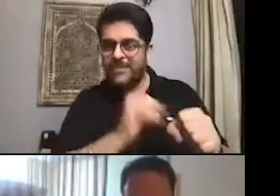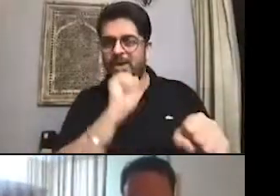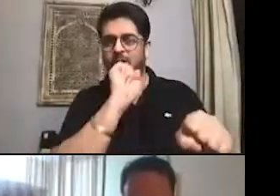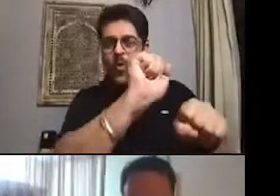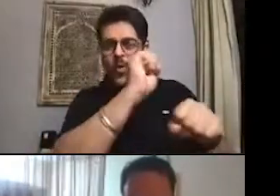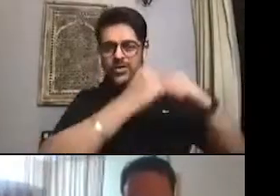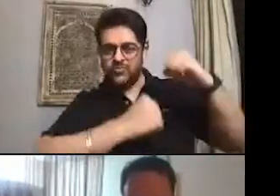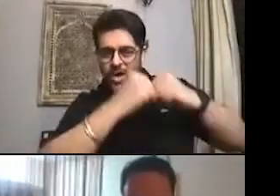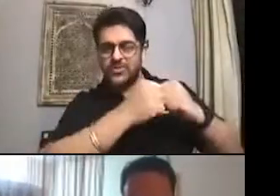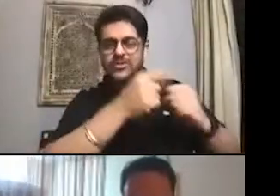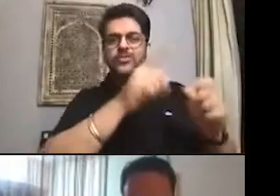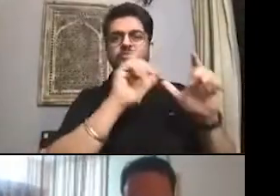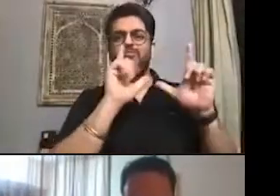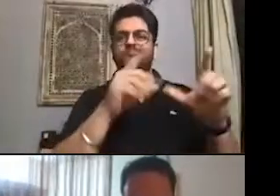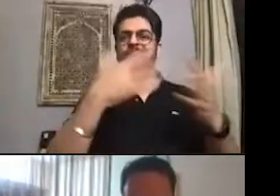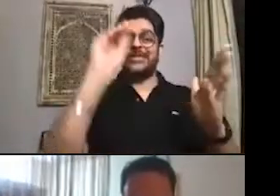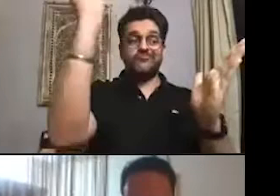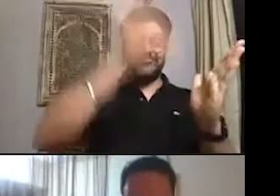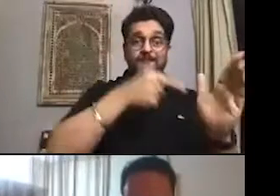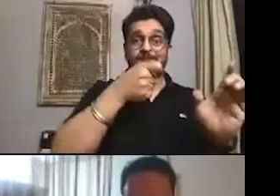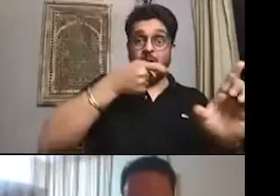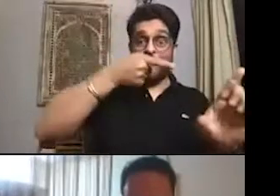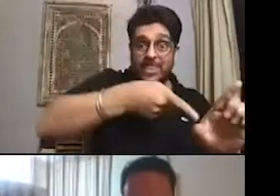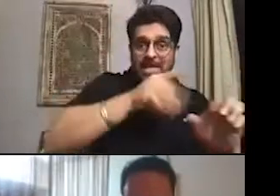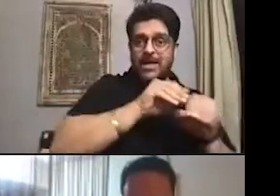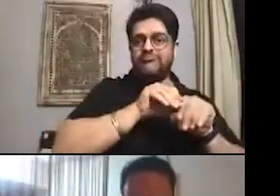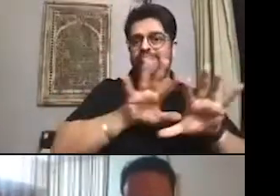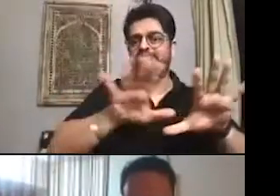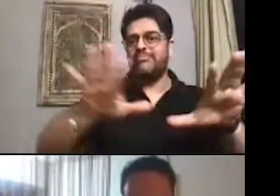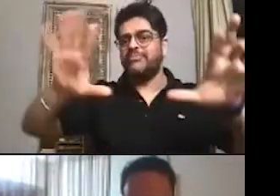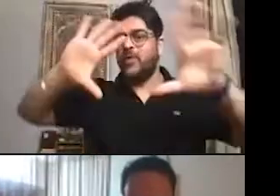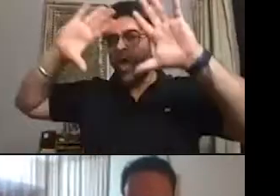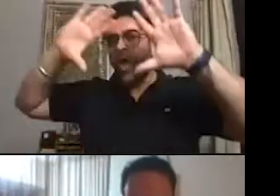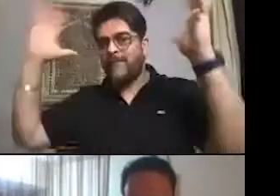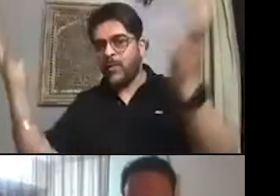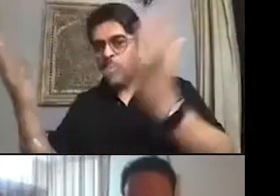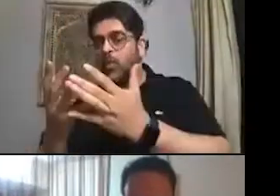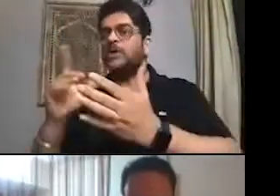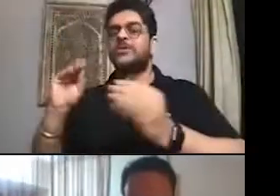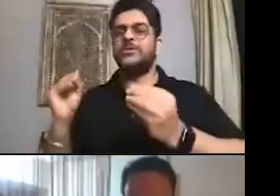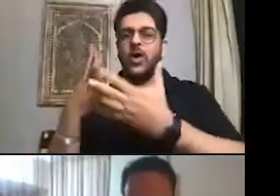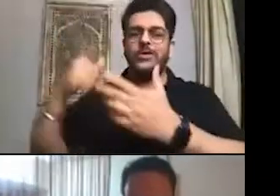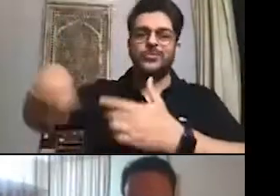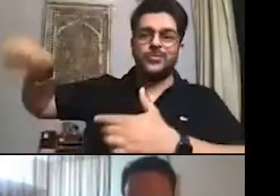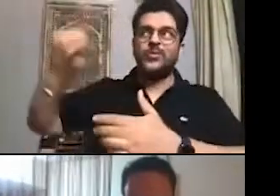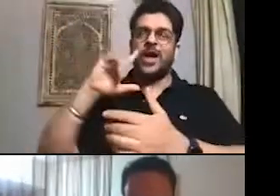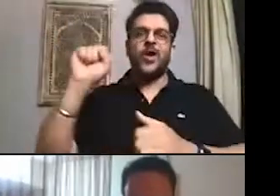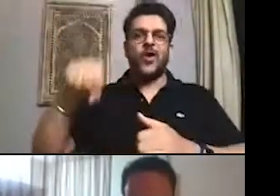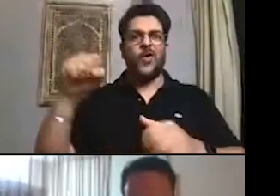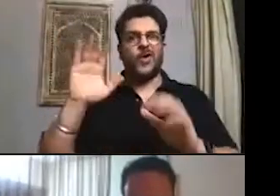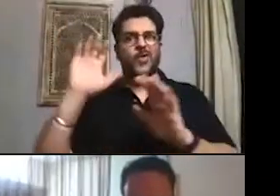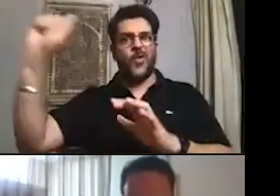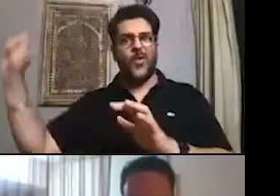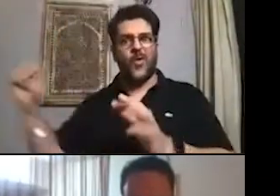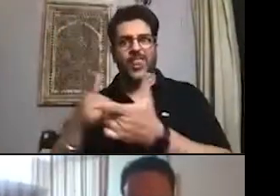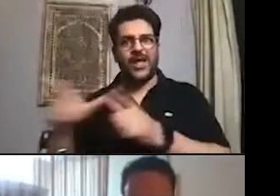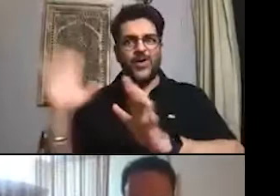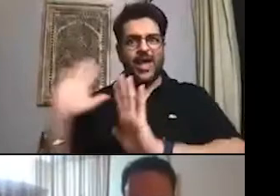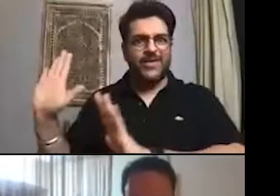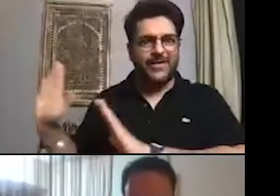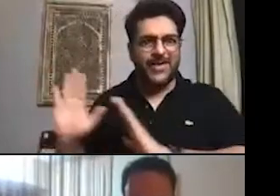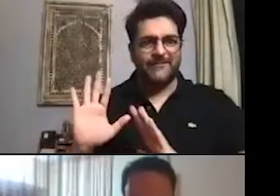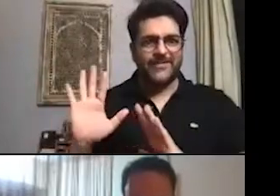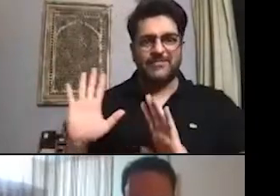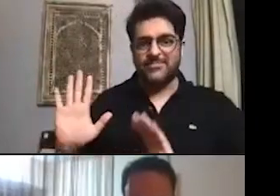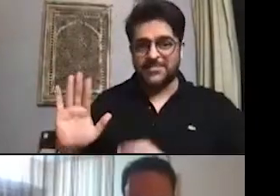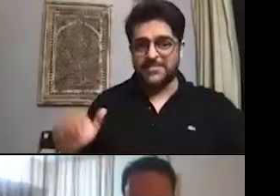a complete language that has its own structure, grammar, and vocabulary. So that's how it spread all over the world. And then people